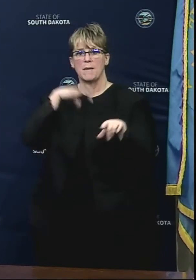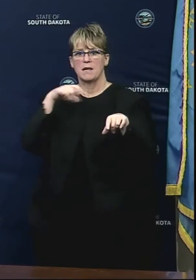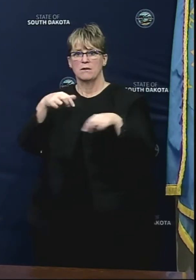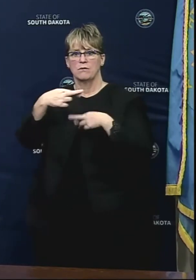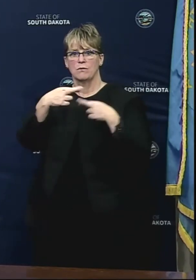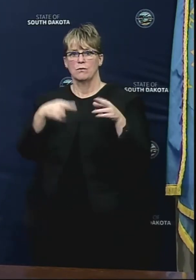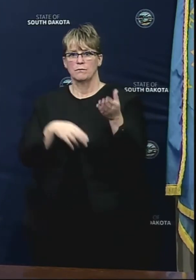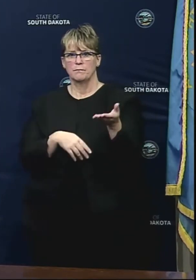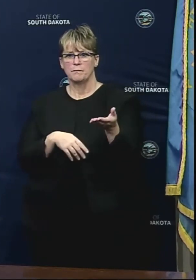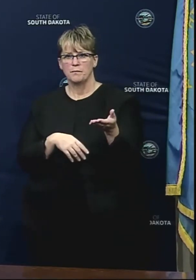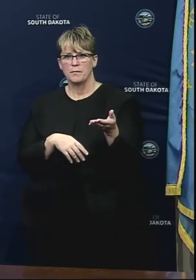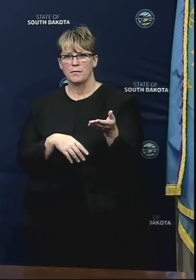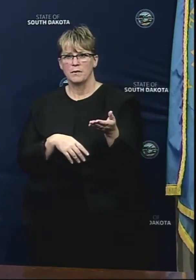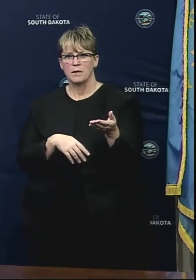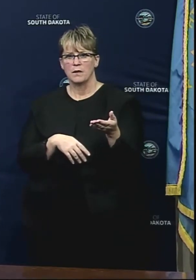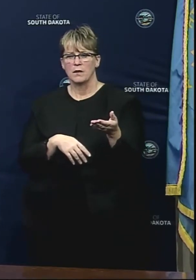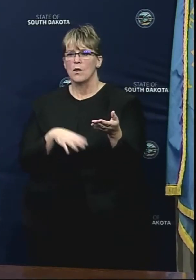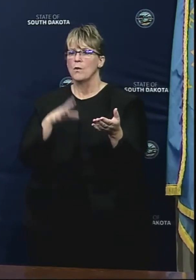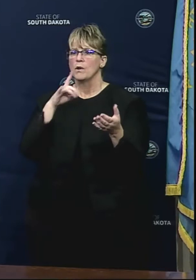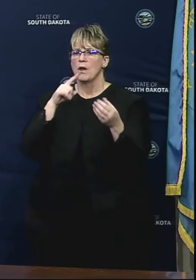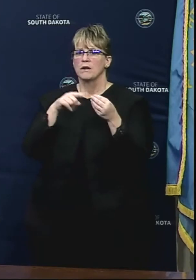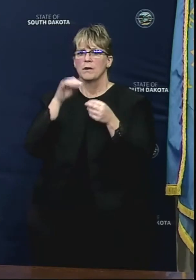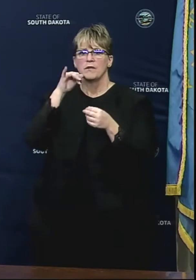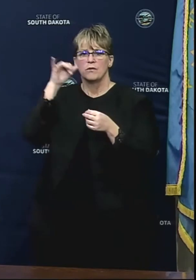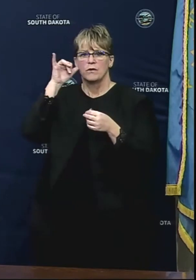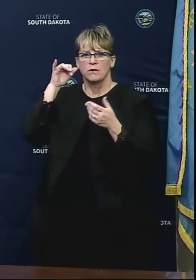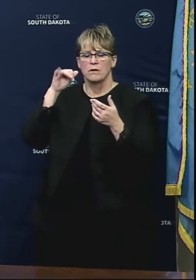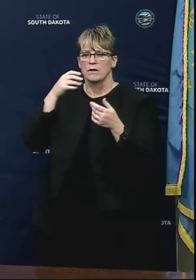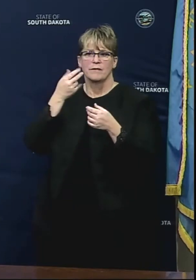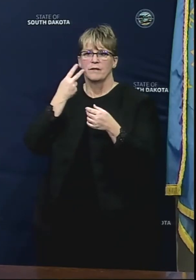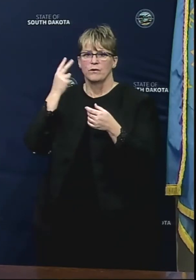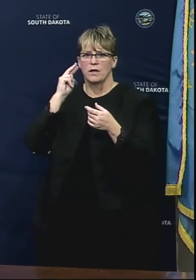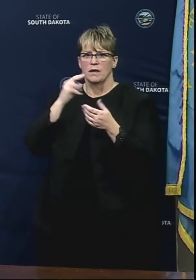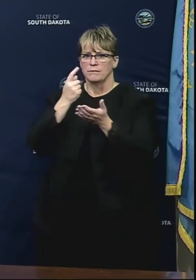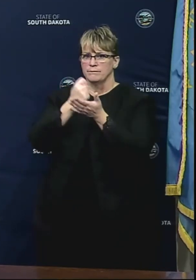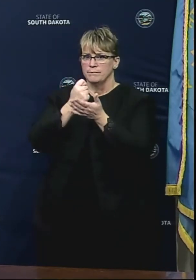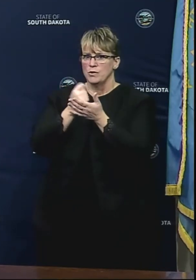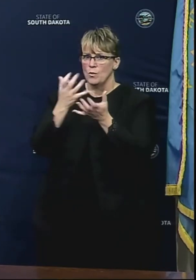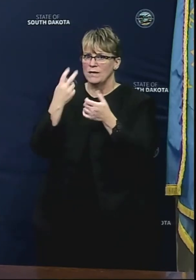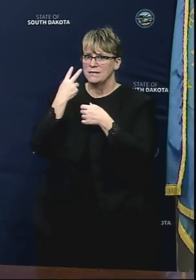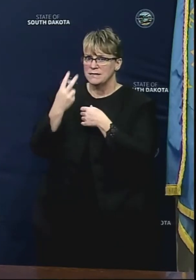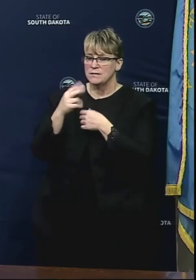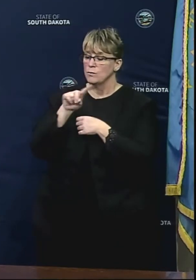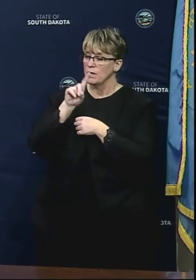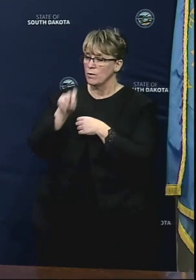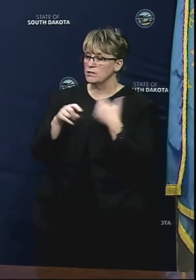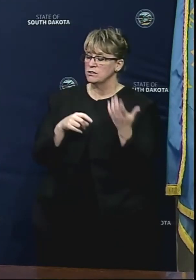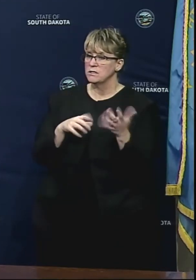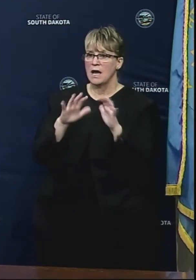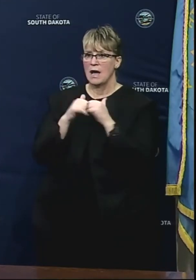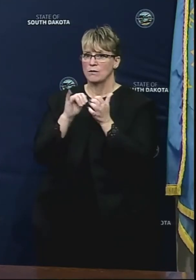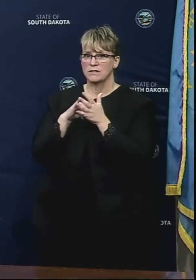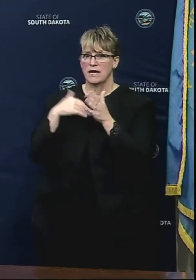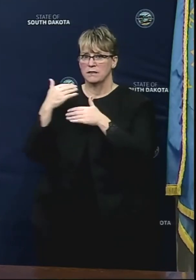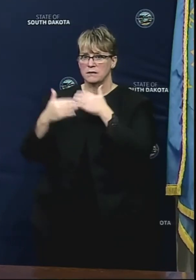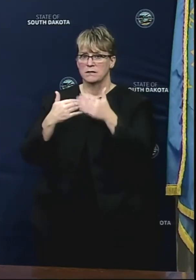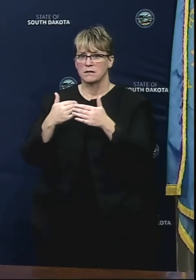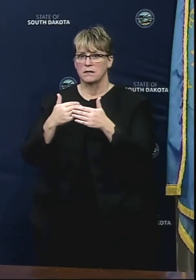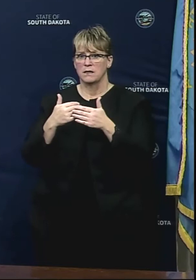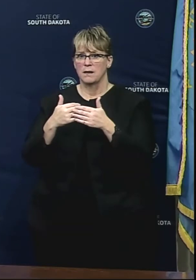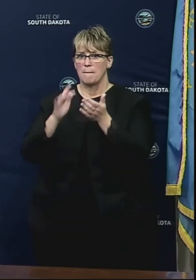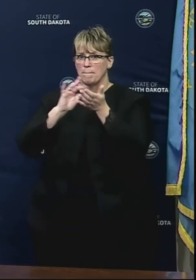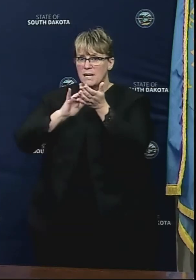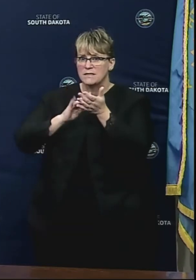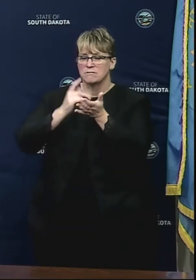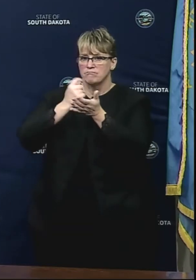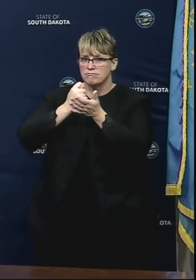question? We discussed therapeutics the other day, Yes. that was one of the things that you wanted to see. So the question is, how's that going? And are therapeutics available